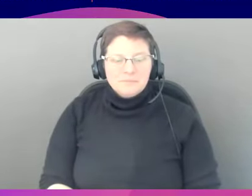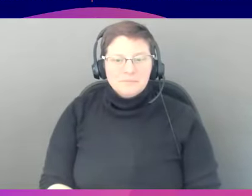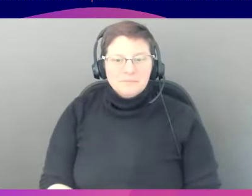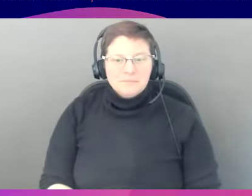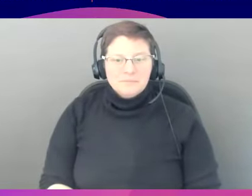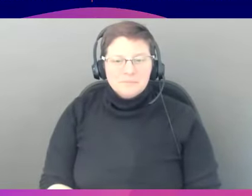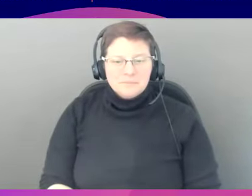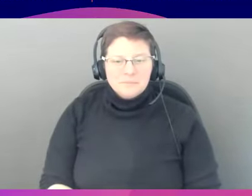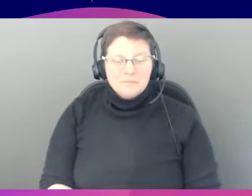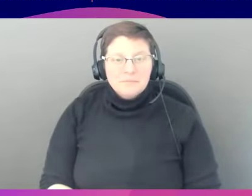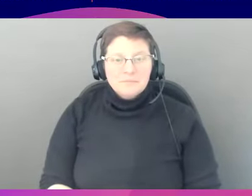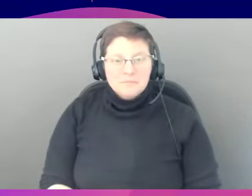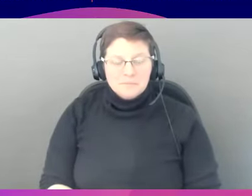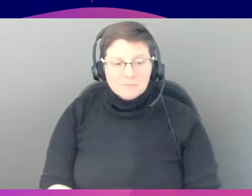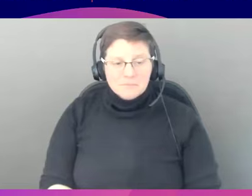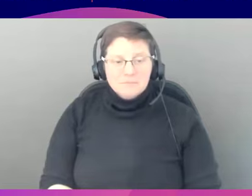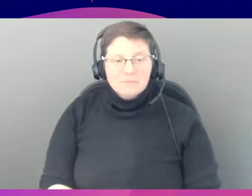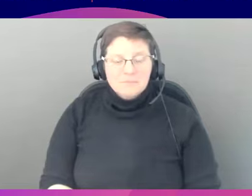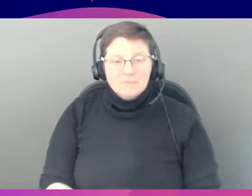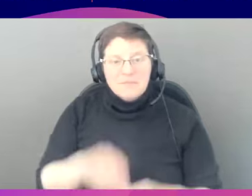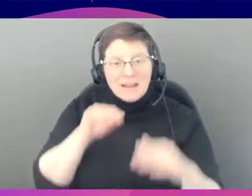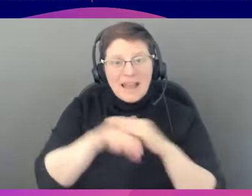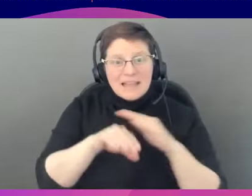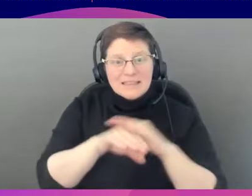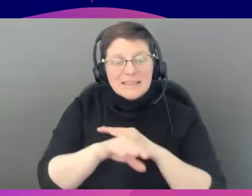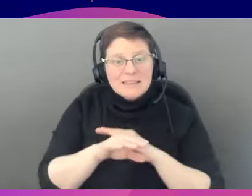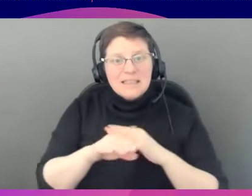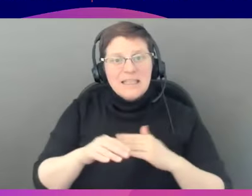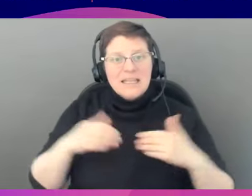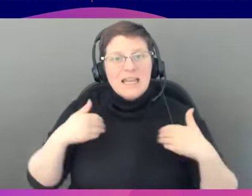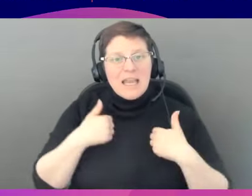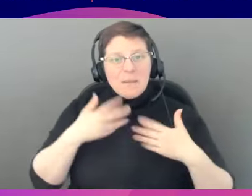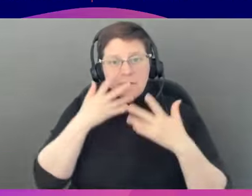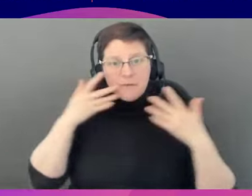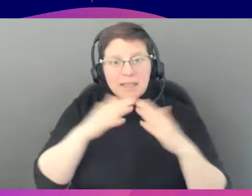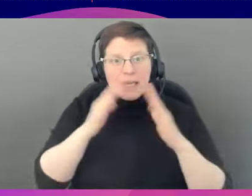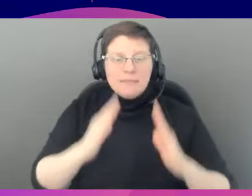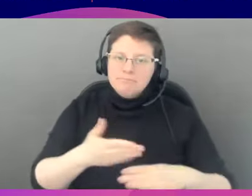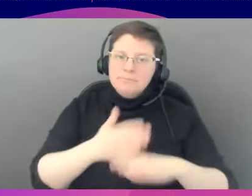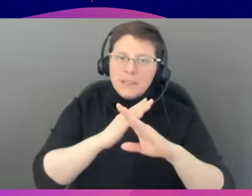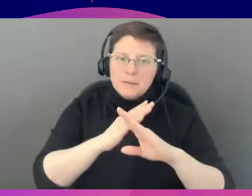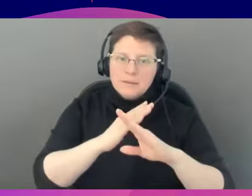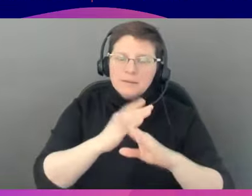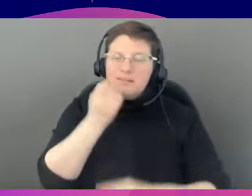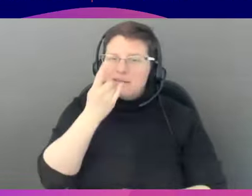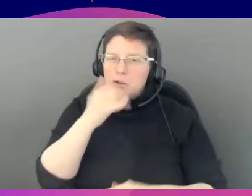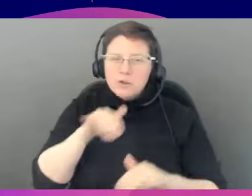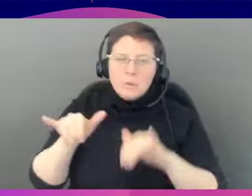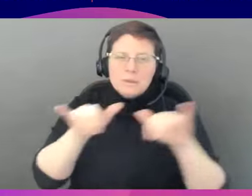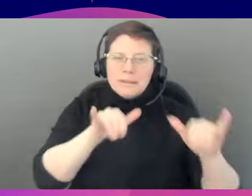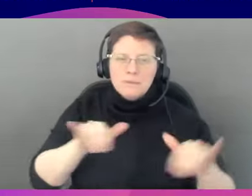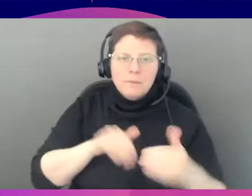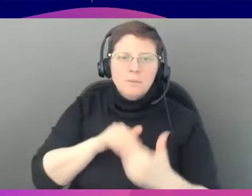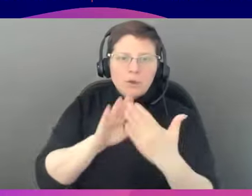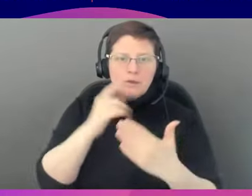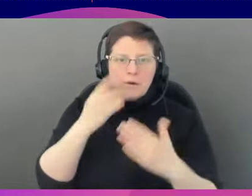There are additional barriers in accessing animal-friendly housing. There's no clear standardized approach to housing across Canada for the